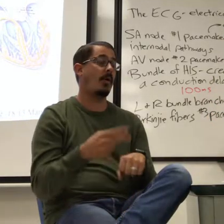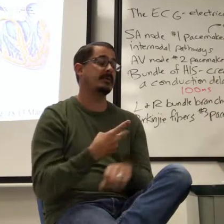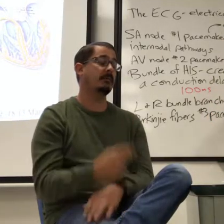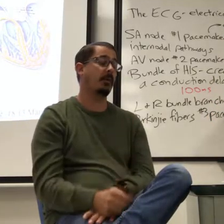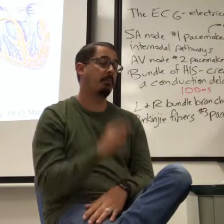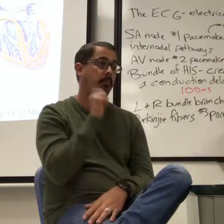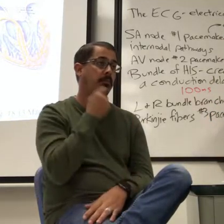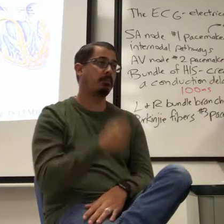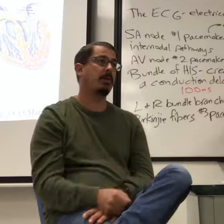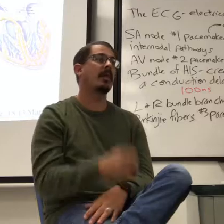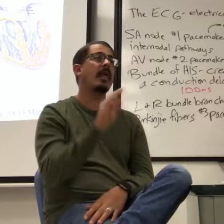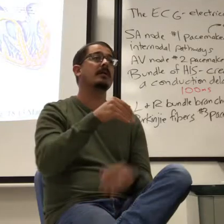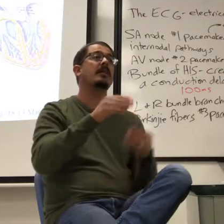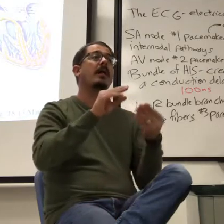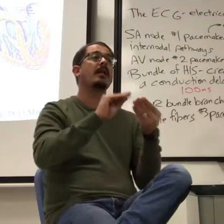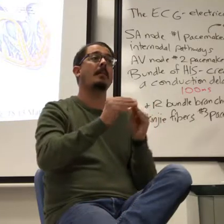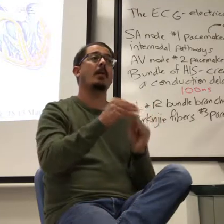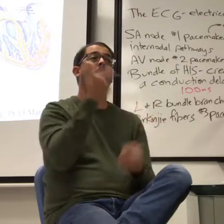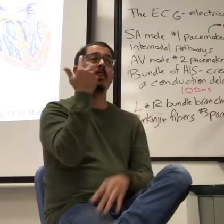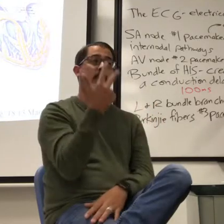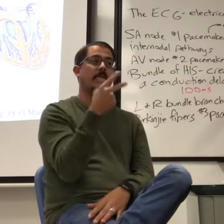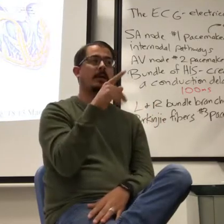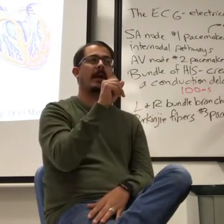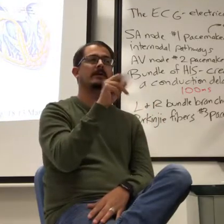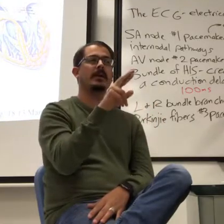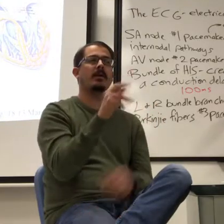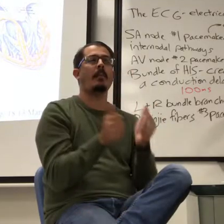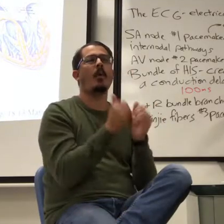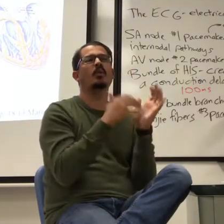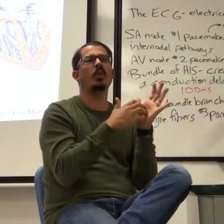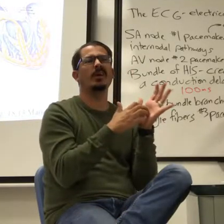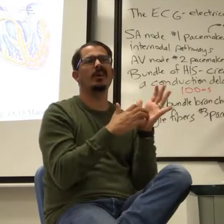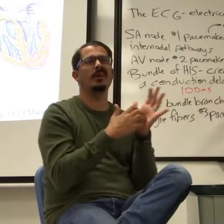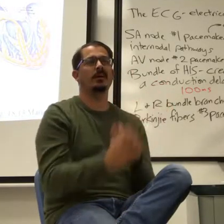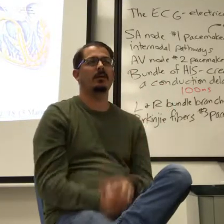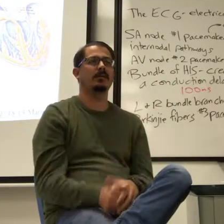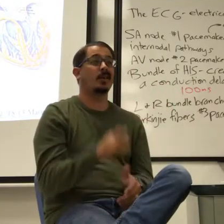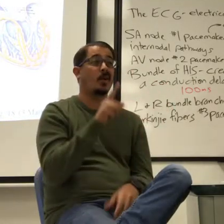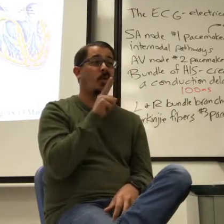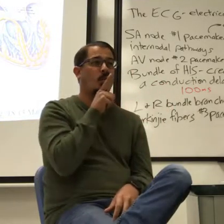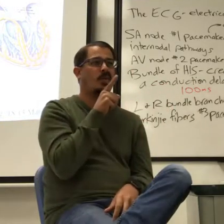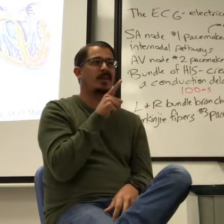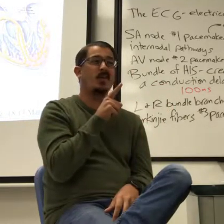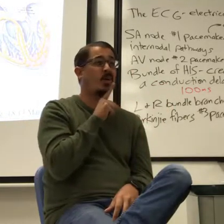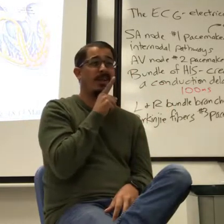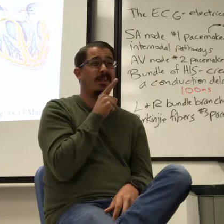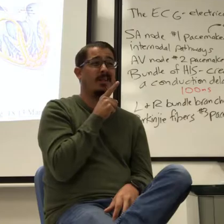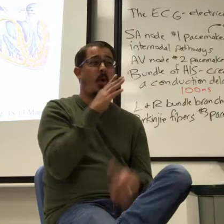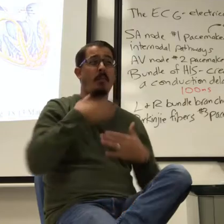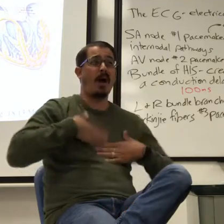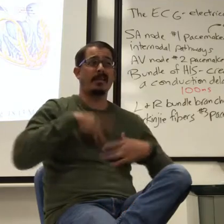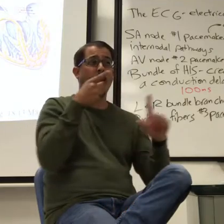Your number three pacemaker, the weakest one. You really don't want to have to use these,